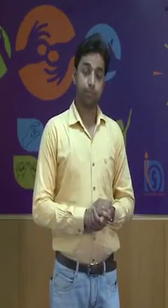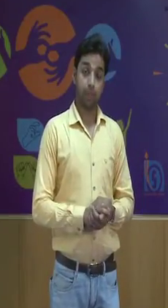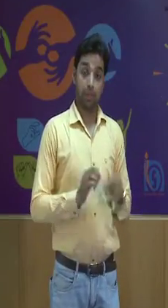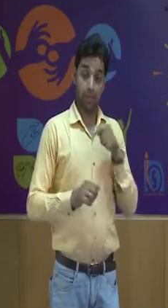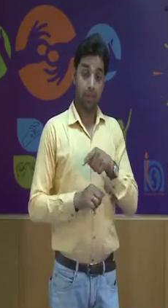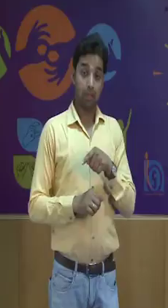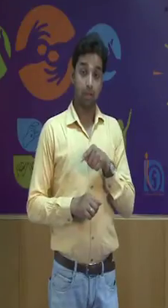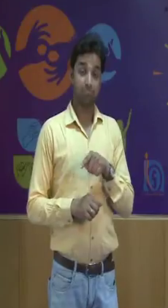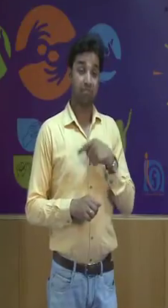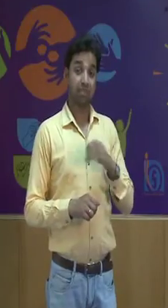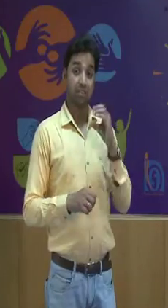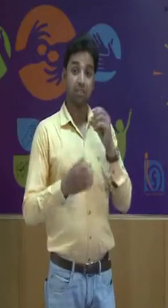This was very cruel